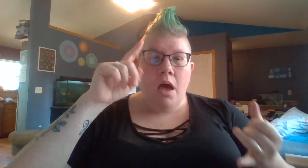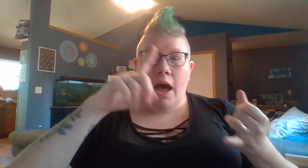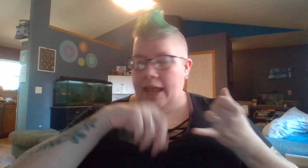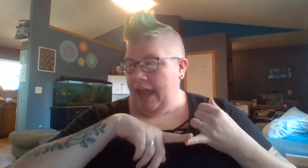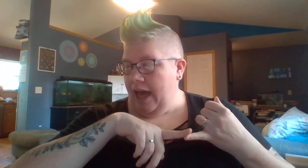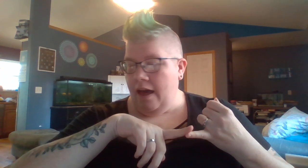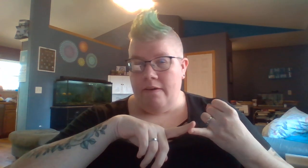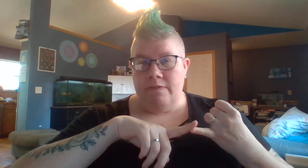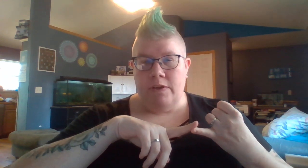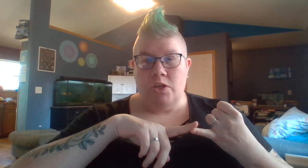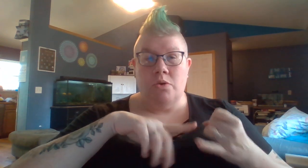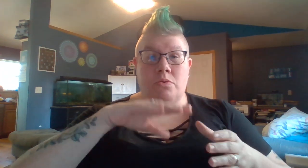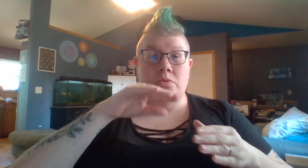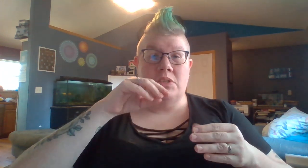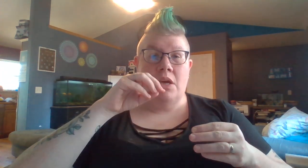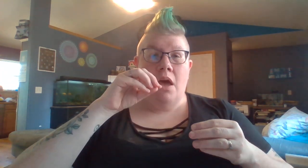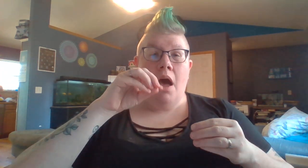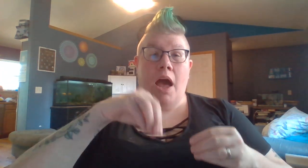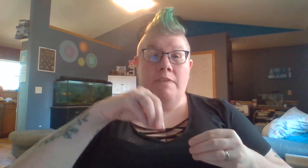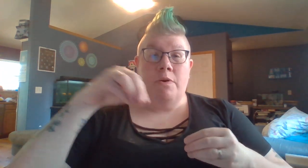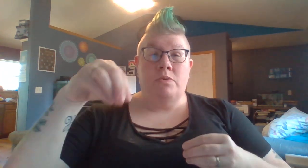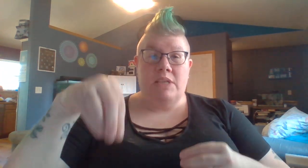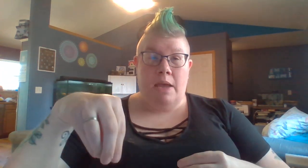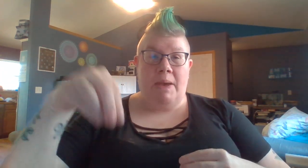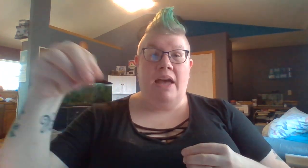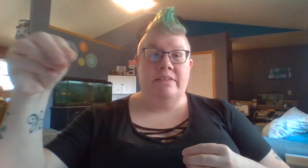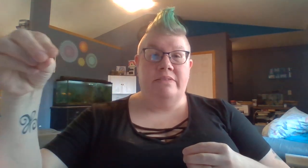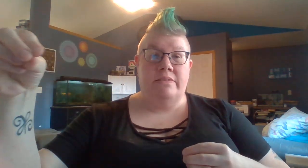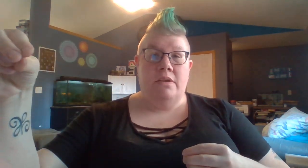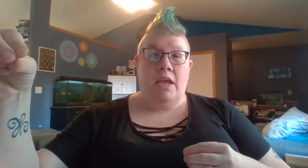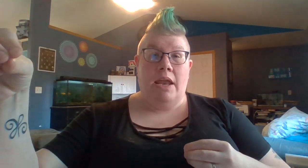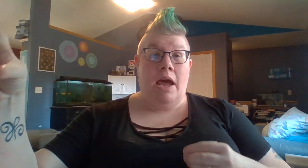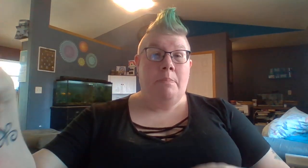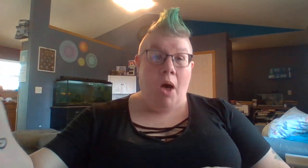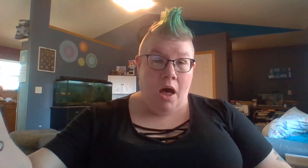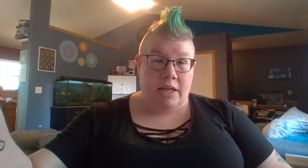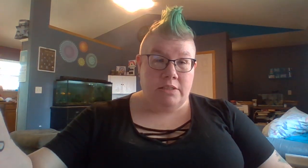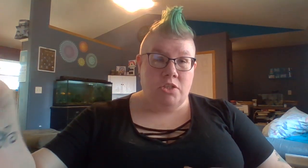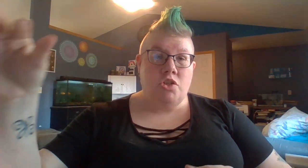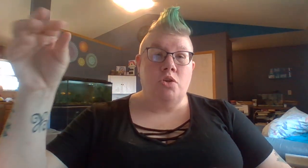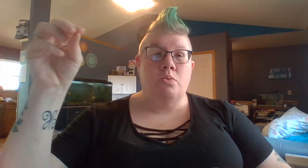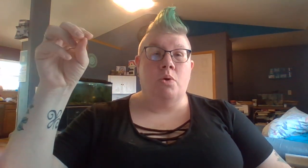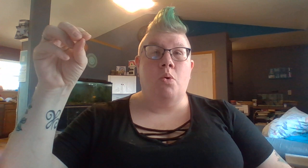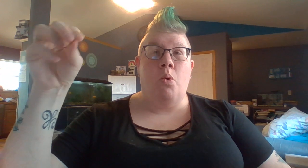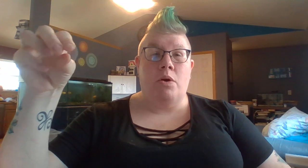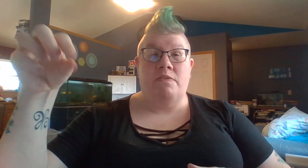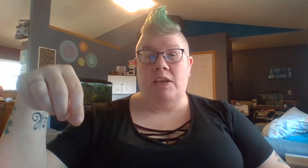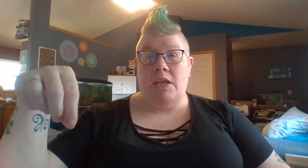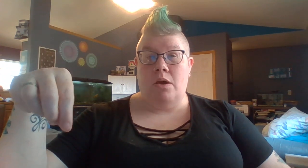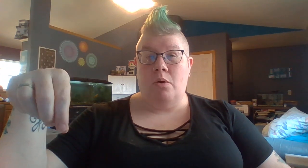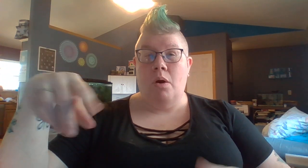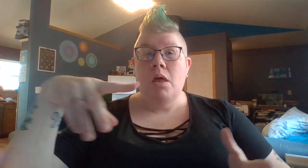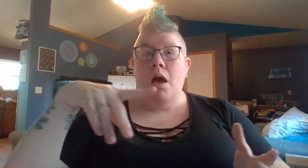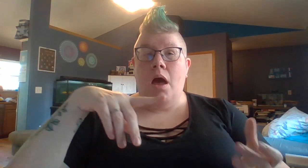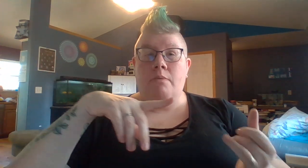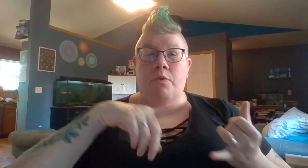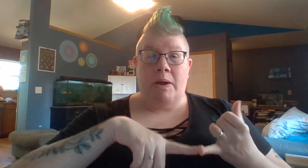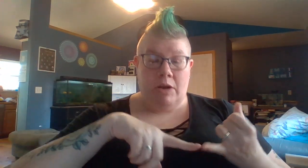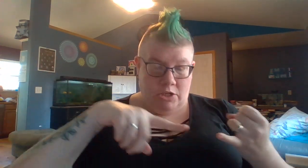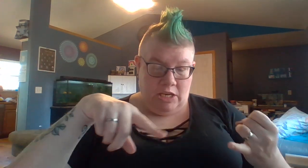I have used iPhones, iPads, and iPods to record video for parent